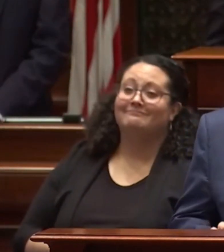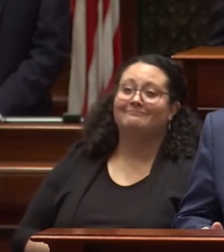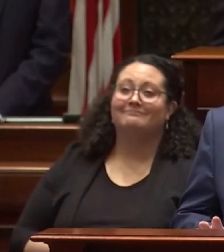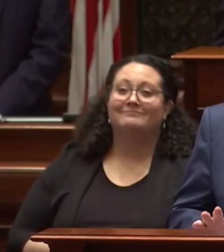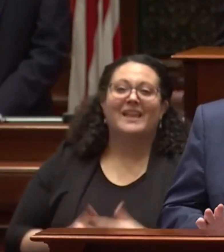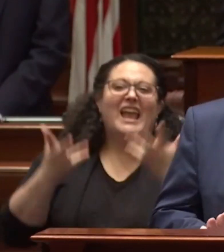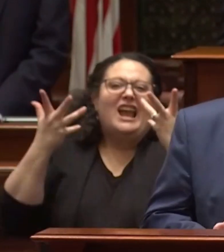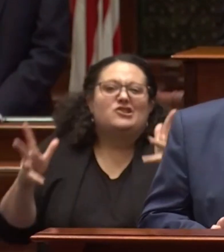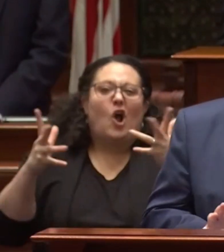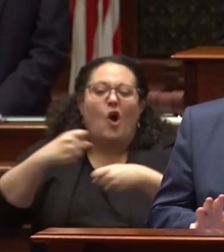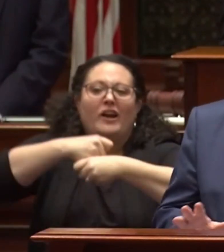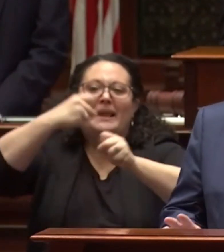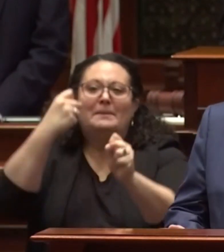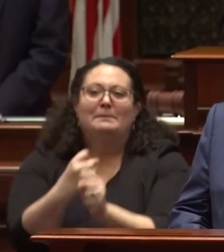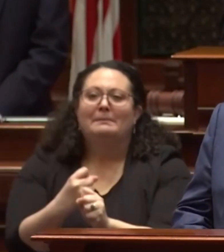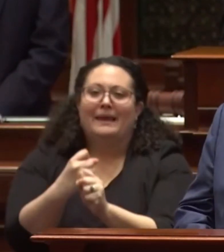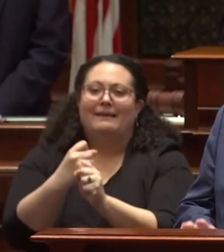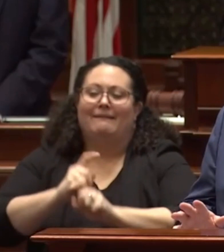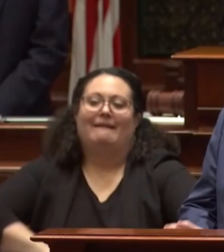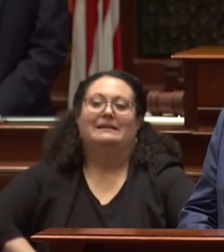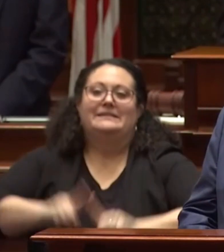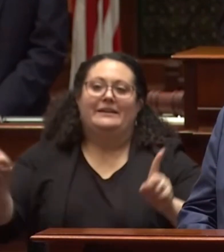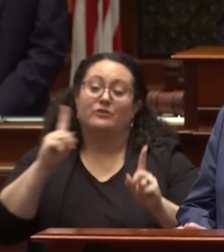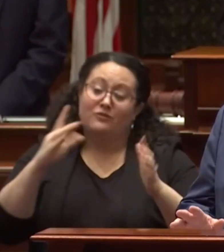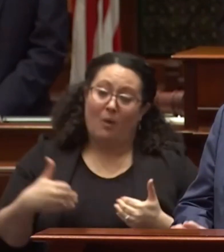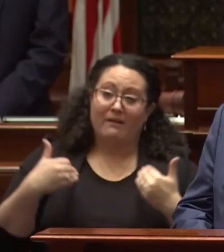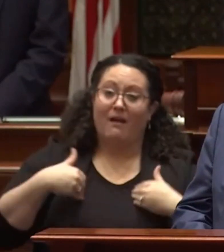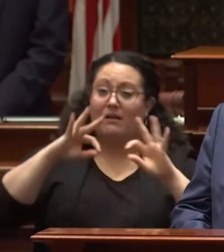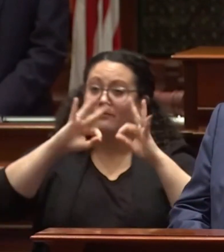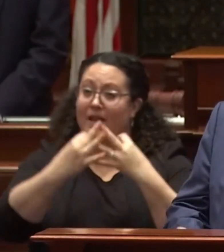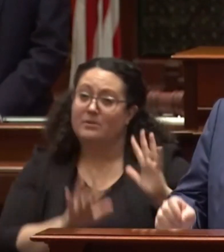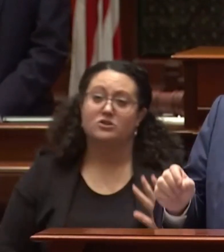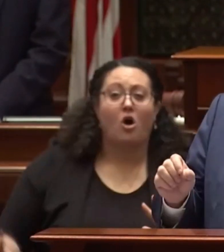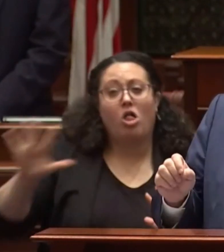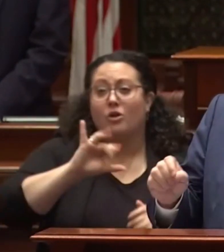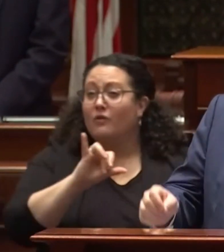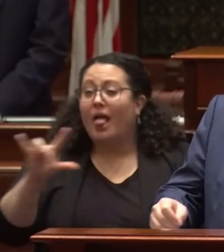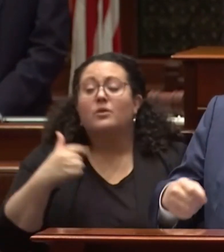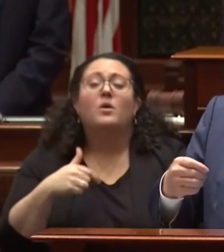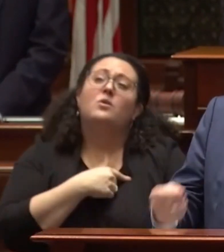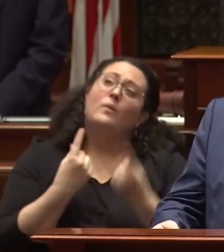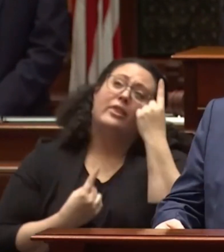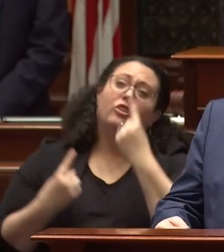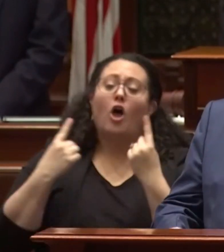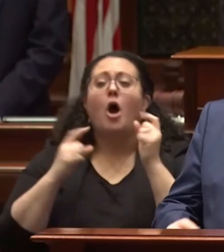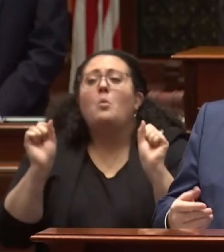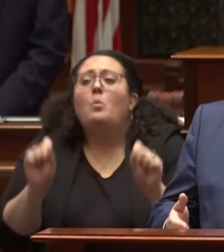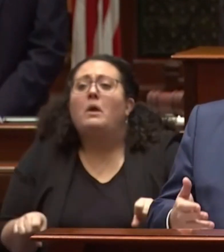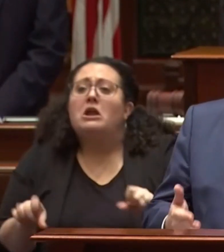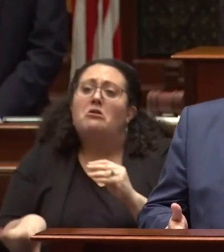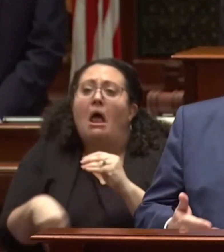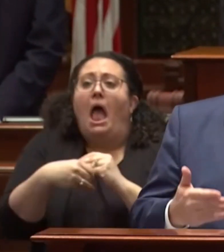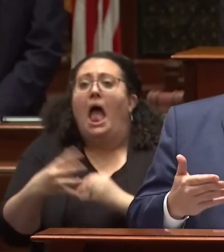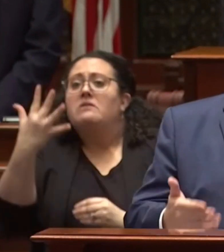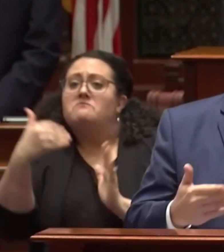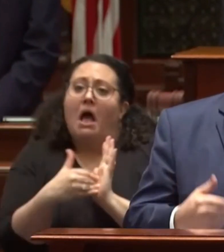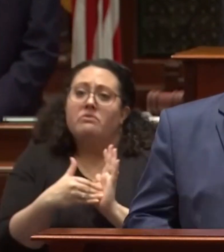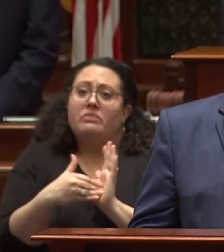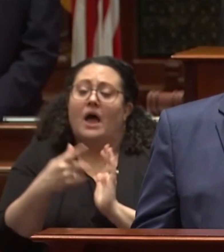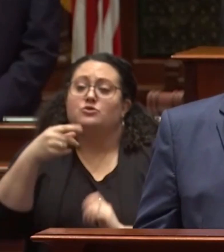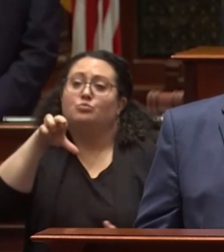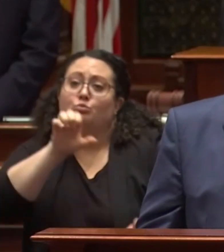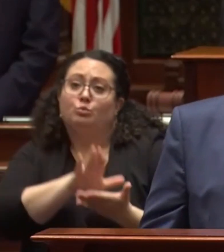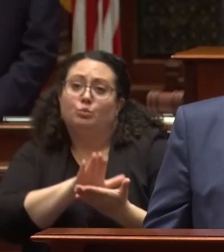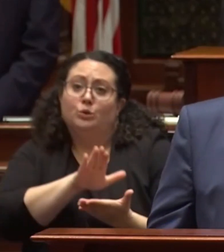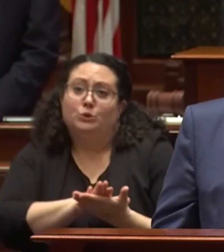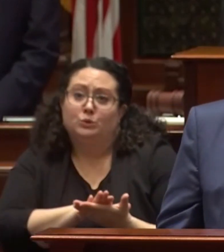It's already making a huge difference for young families across Illinois. We thought we would be able to add 5,000